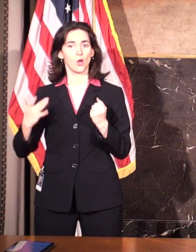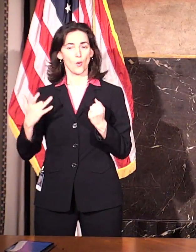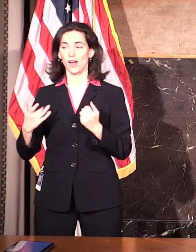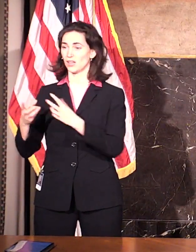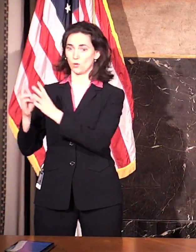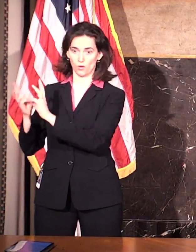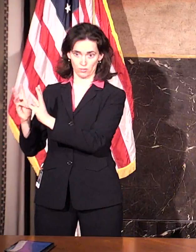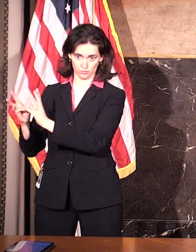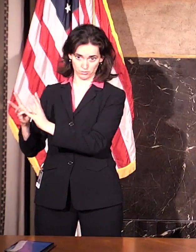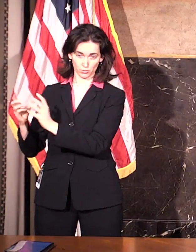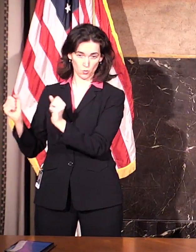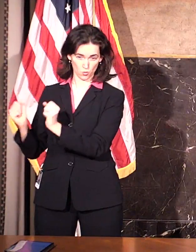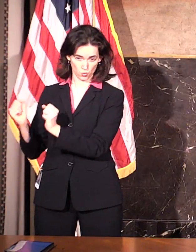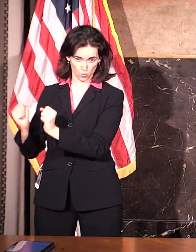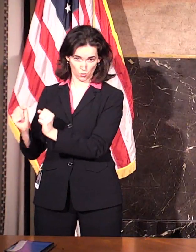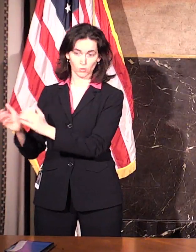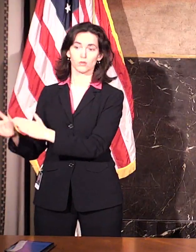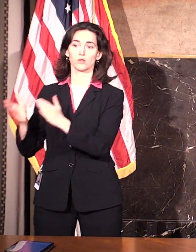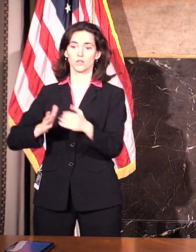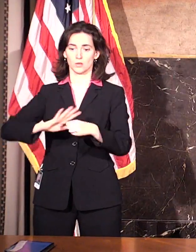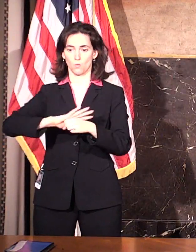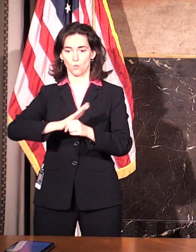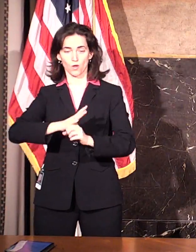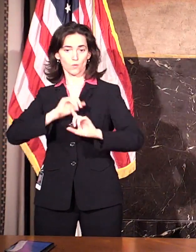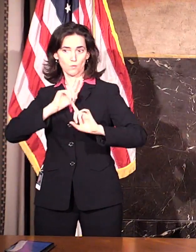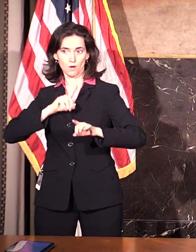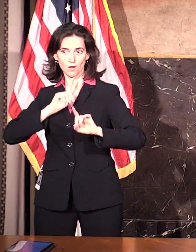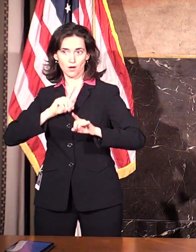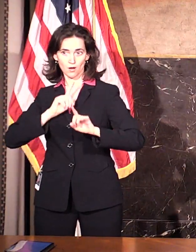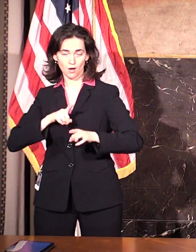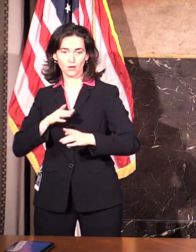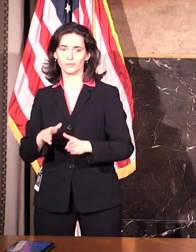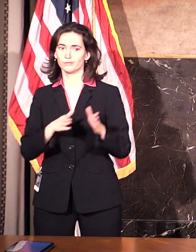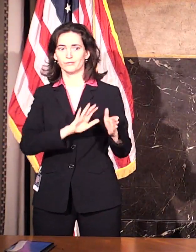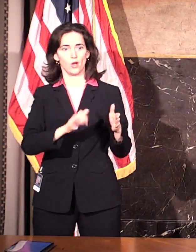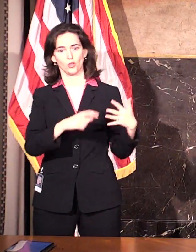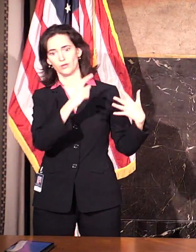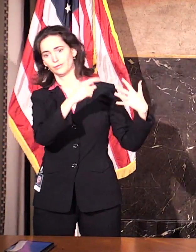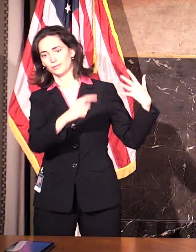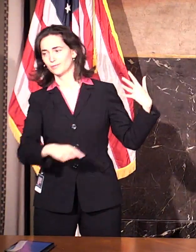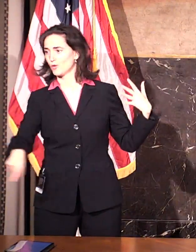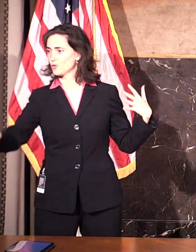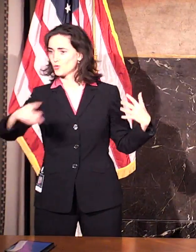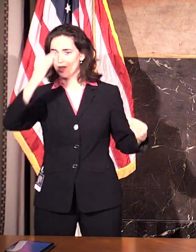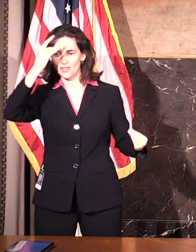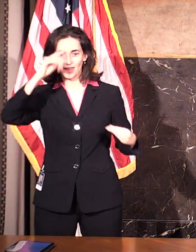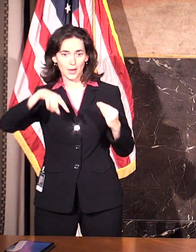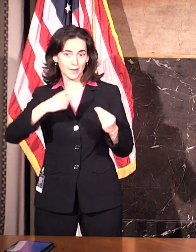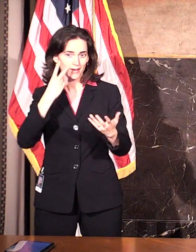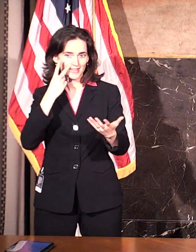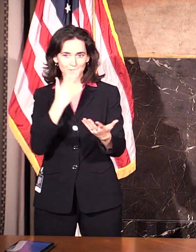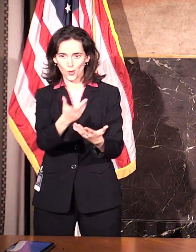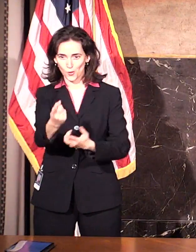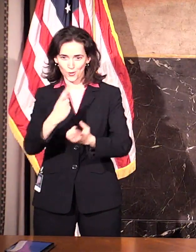ongoing response to the pandemic, and whatever else might be on your mind. We'll see in a few